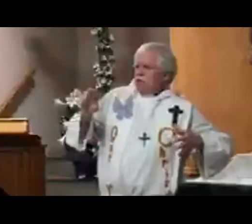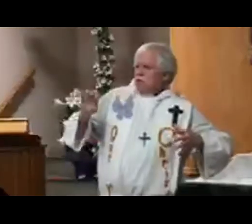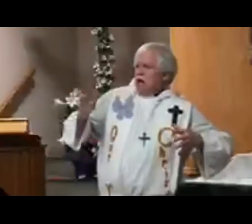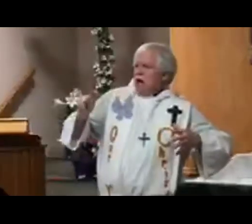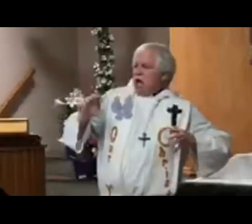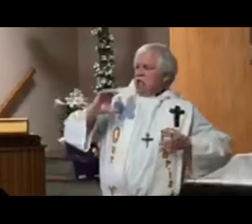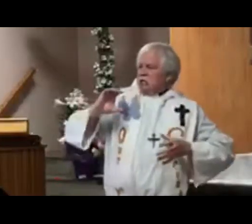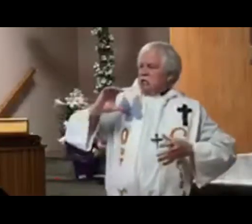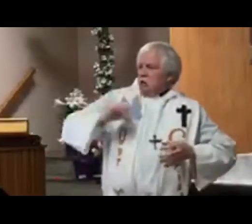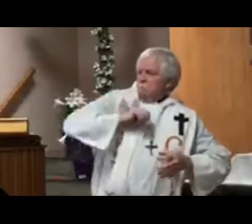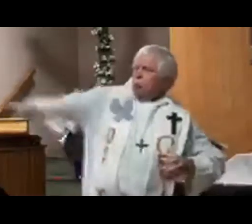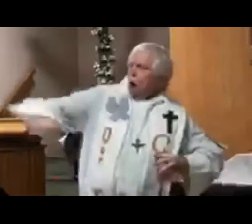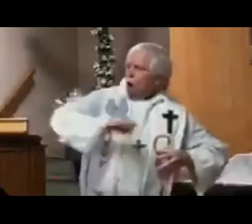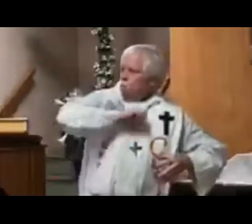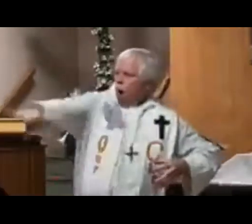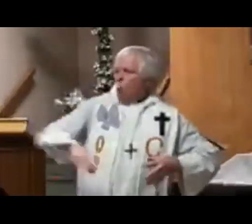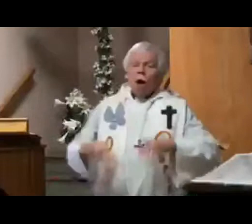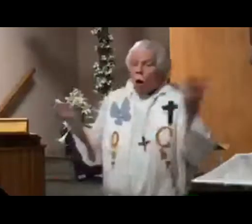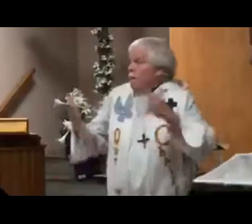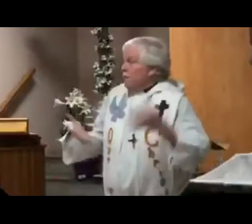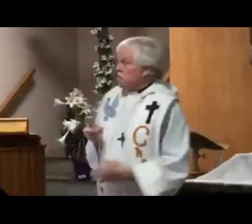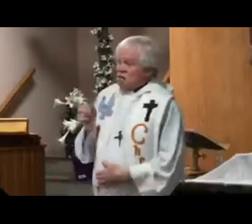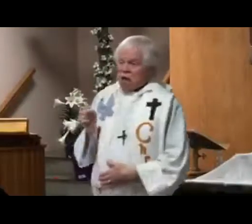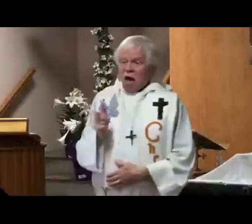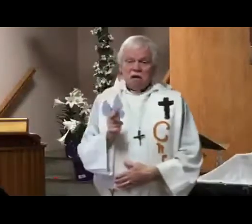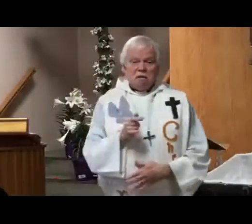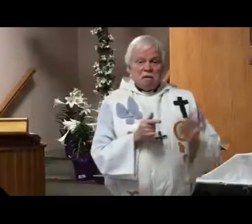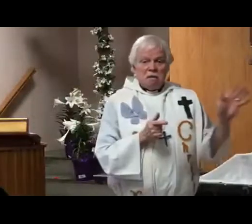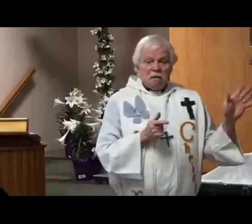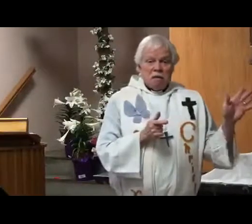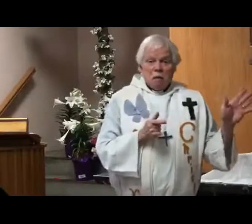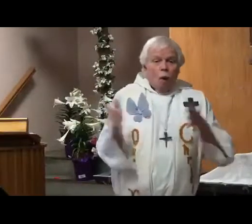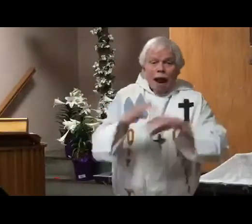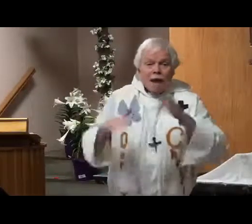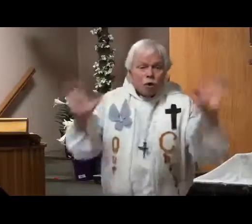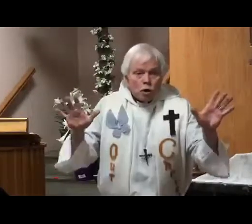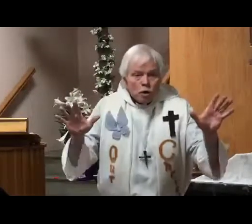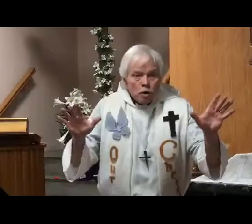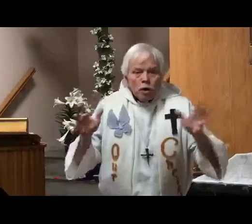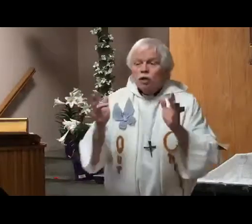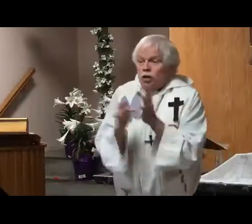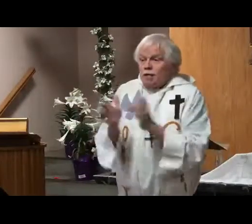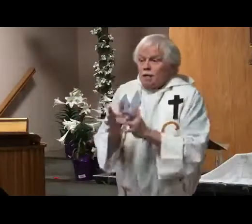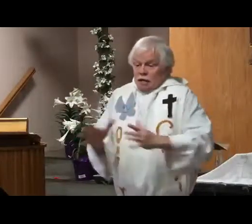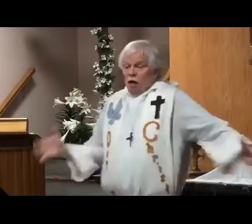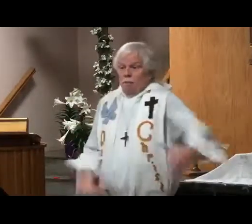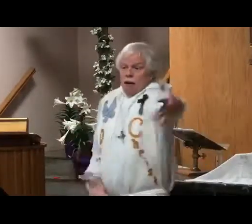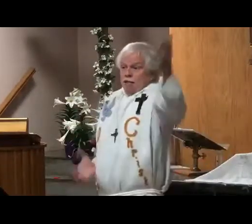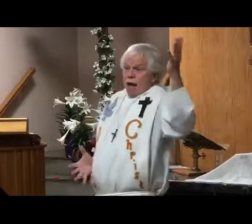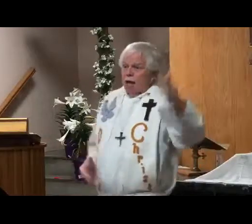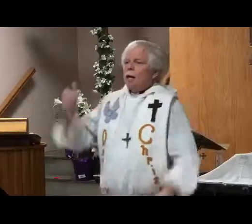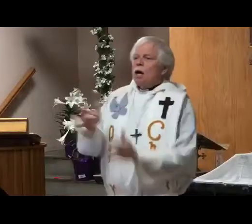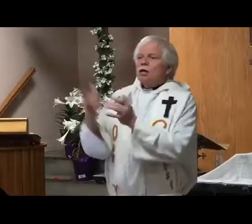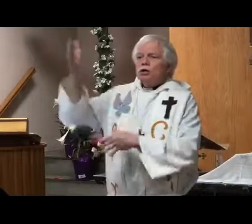those tanks. Boom, boom! Or maybe just a gun. Whatever. Jesus, it could be